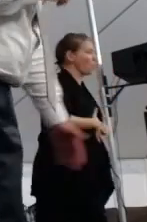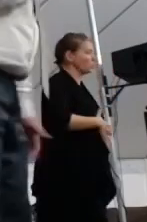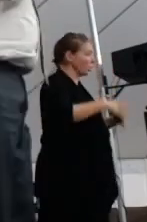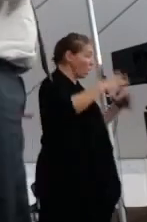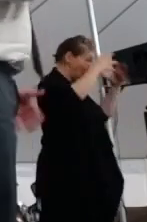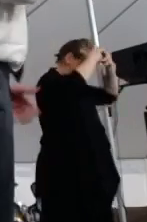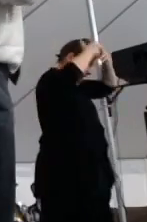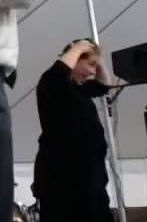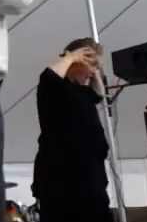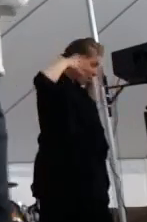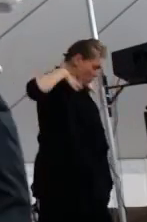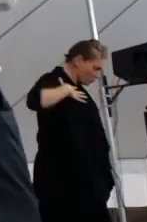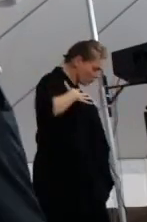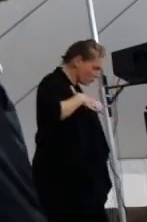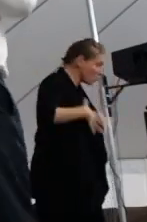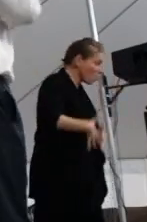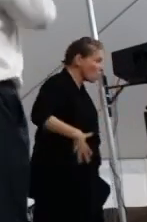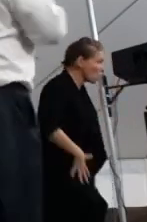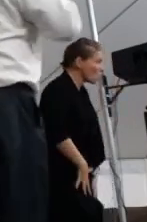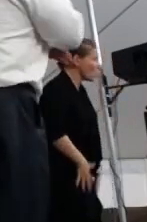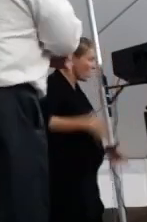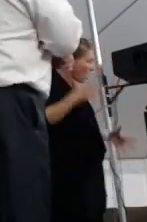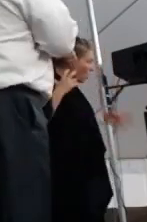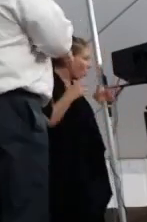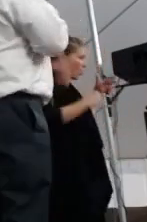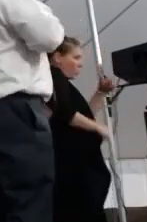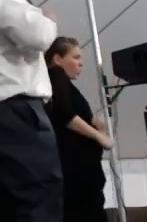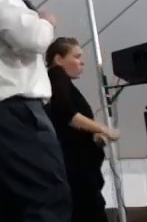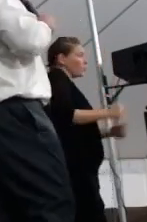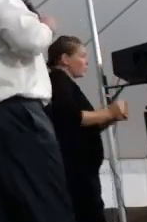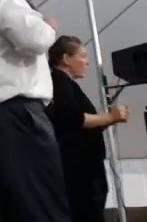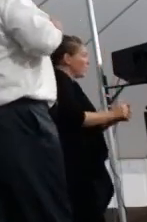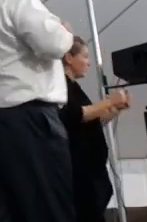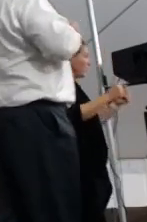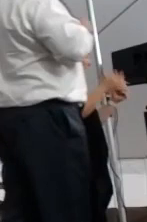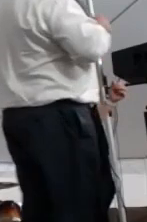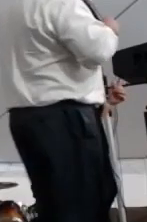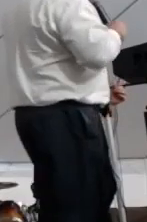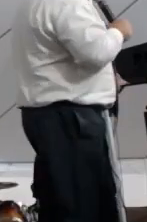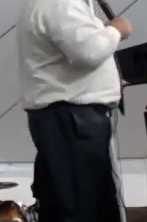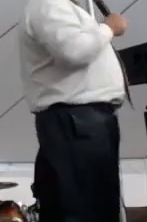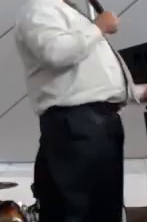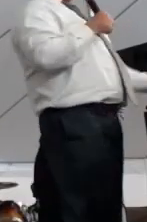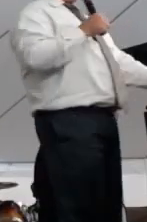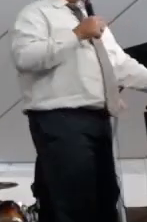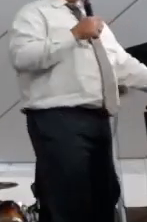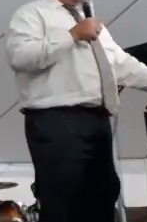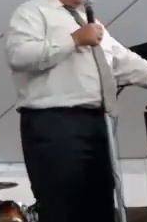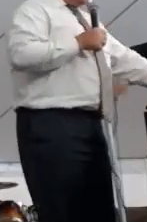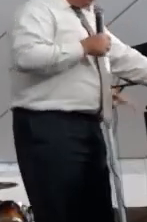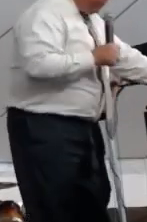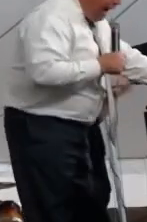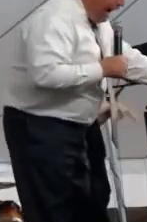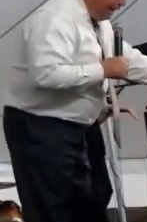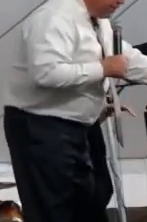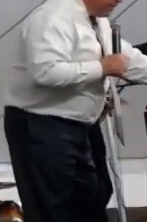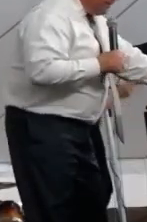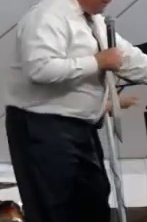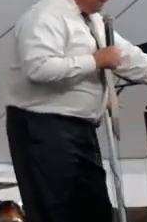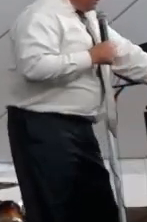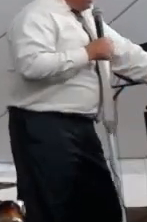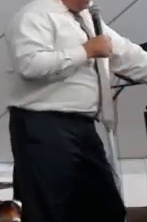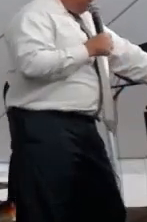grew down around her knees, and she would cover herself in the cold, and when it would rain, she would hide, and she